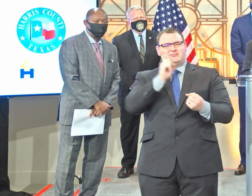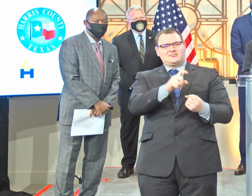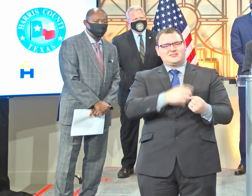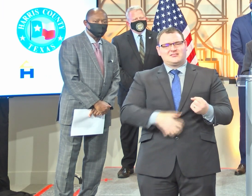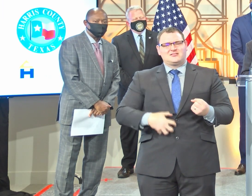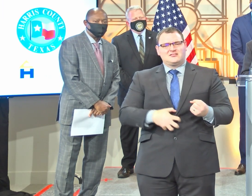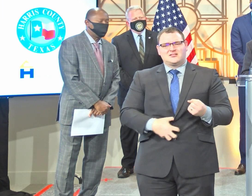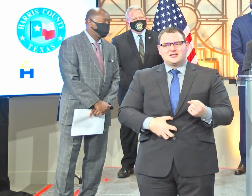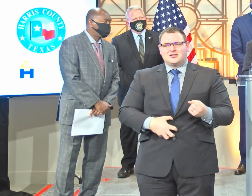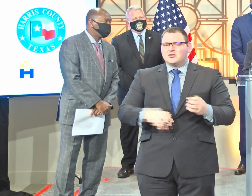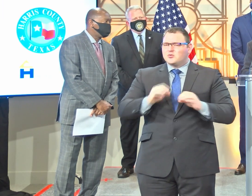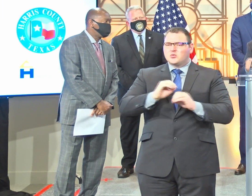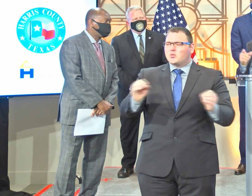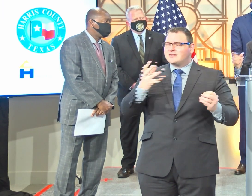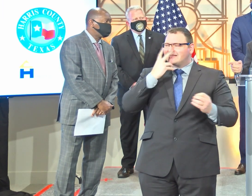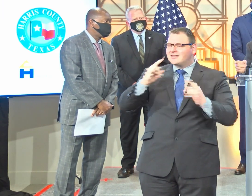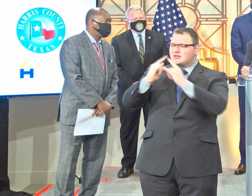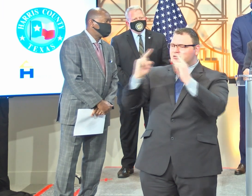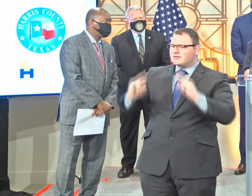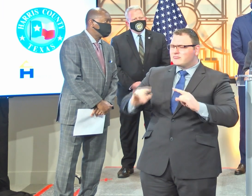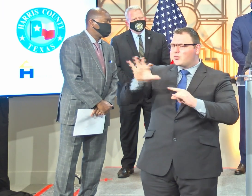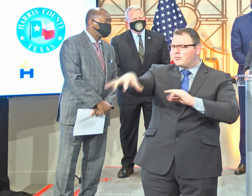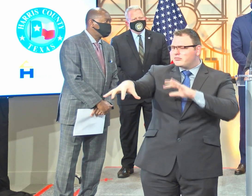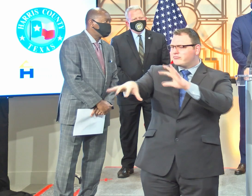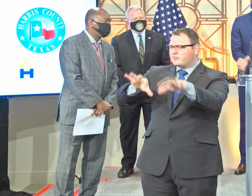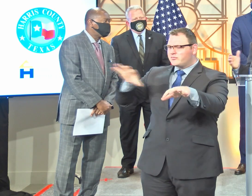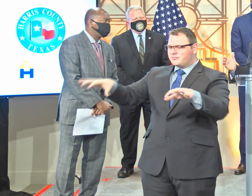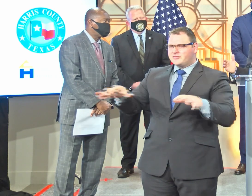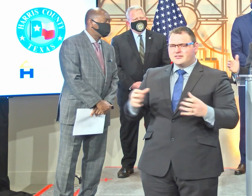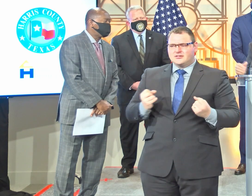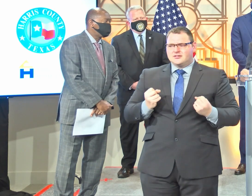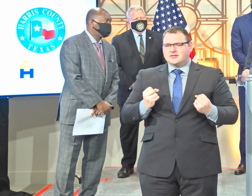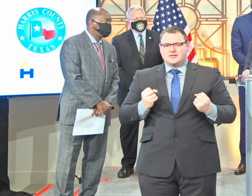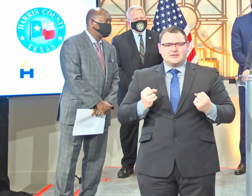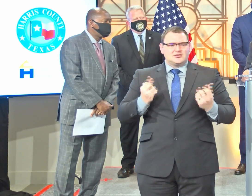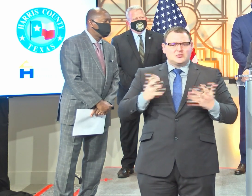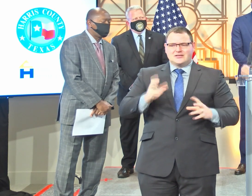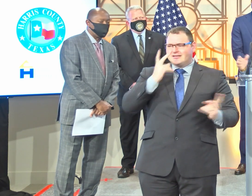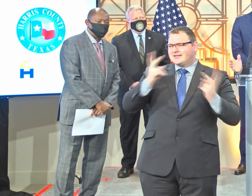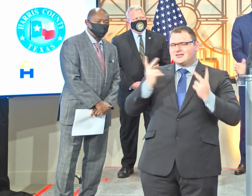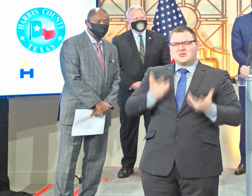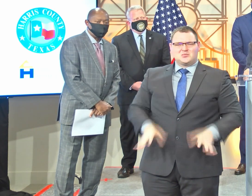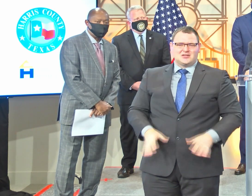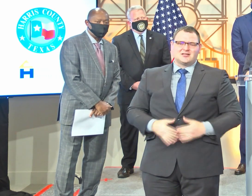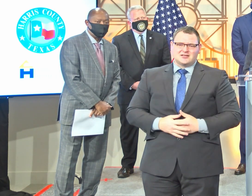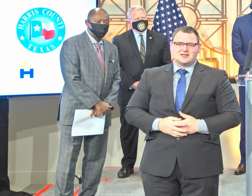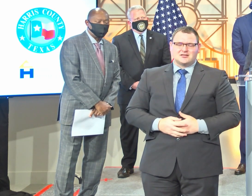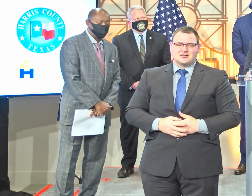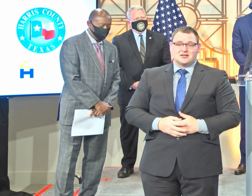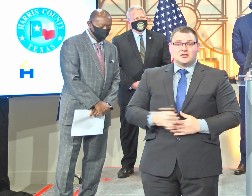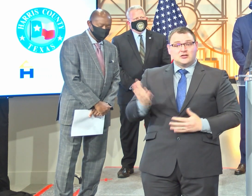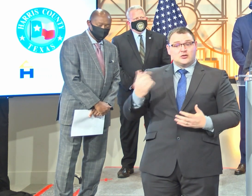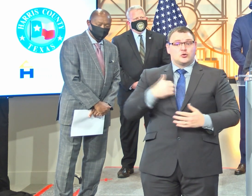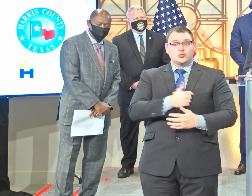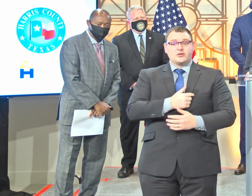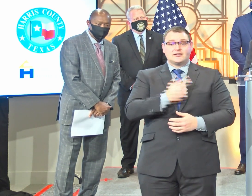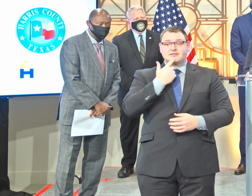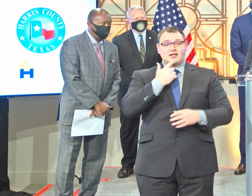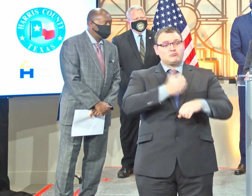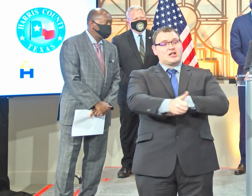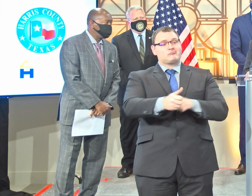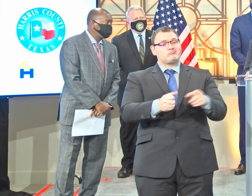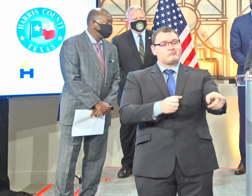lady that is as impressive as our county judge is Mercedes Sanchez, point person in my office that worked tirelessly on